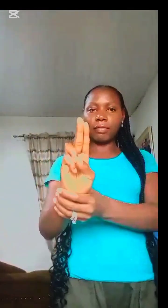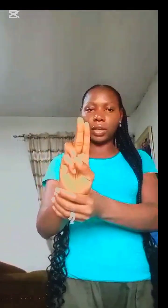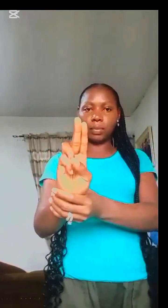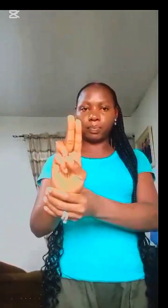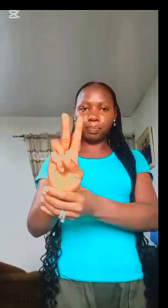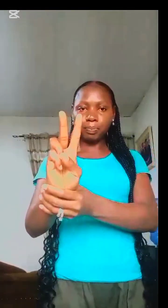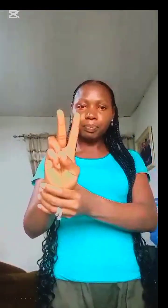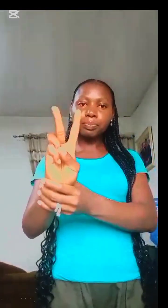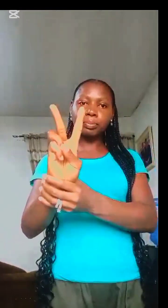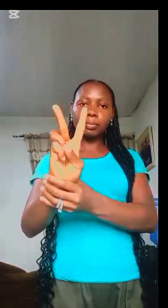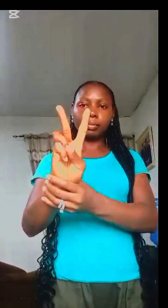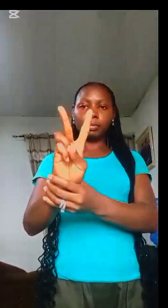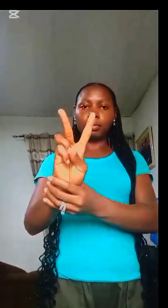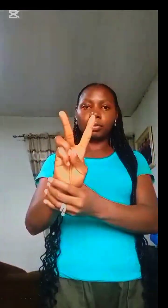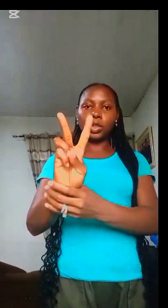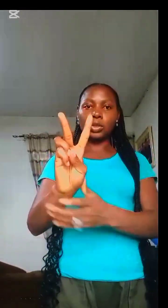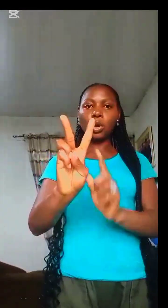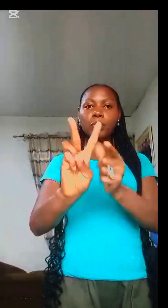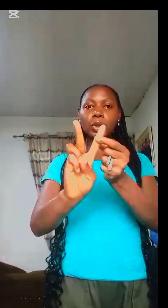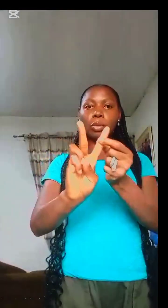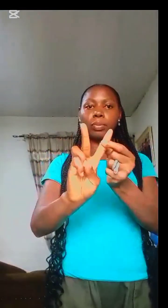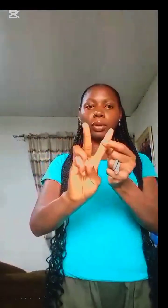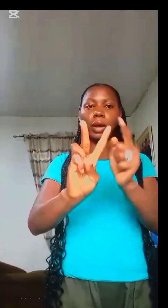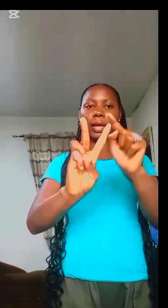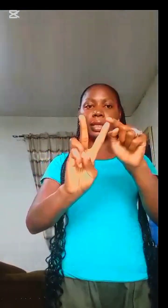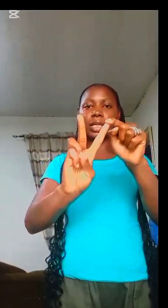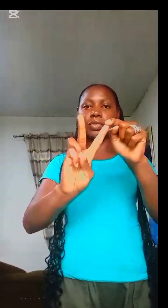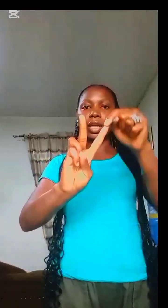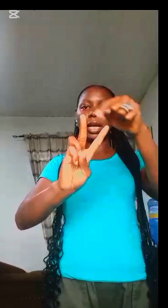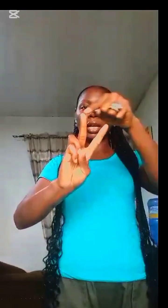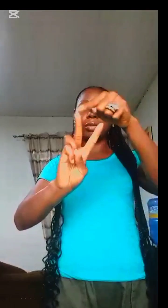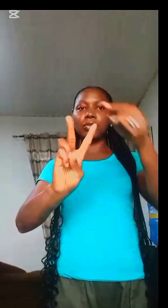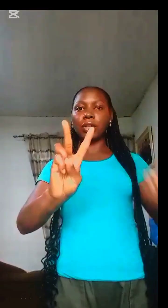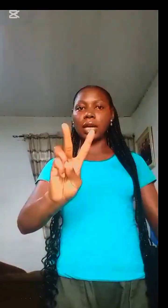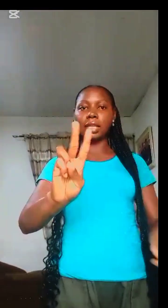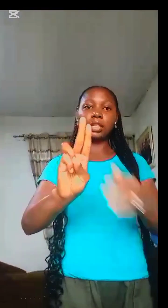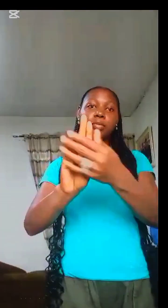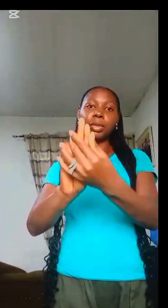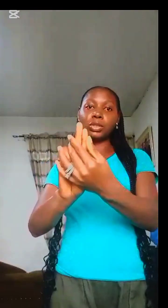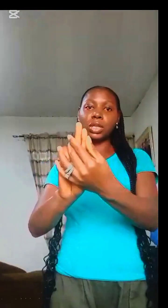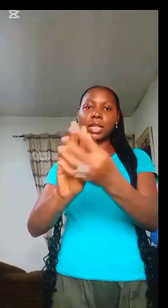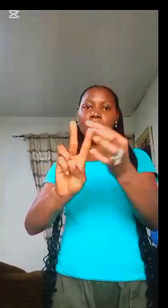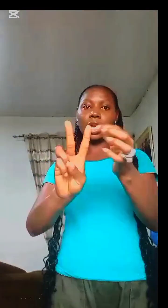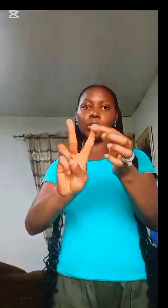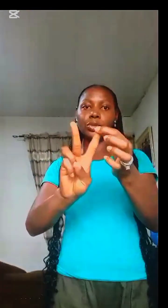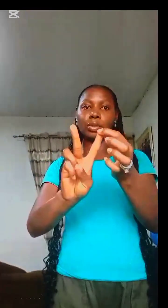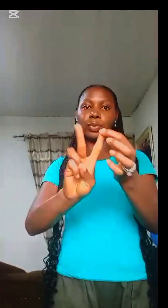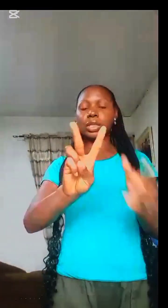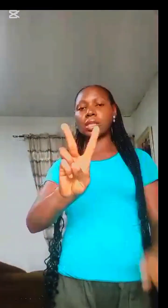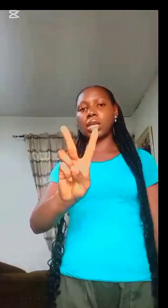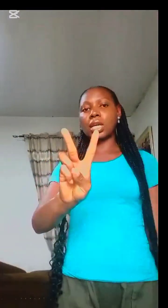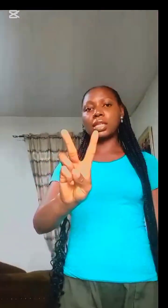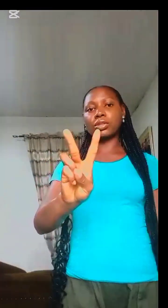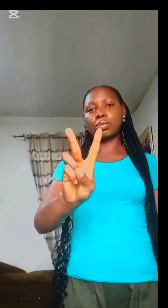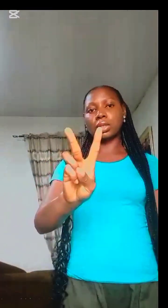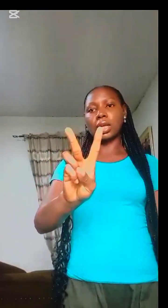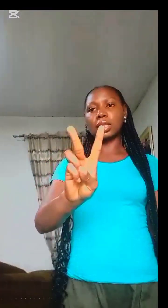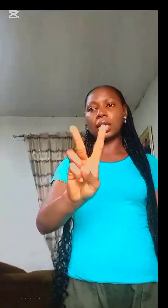V, just open up our index finger and our middle finger. Instead of being together, we separate it. This represents